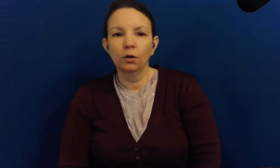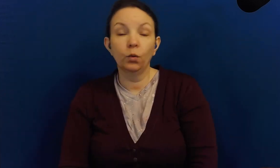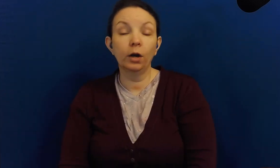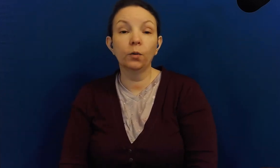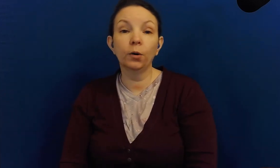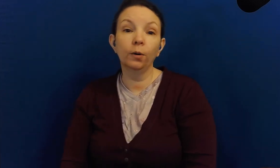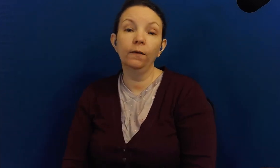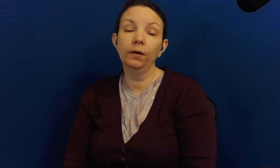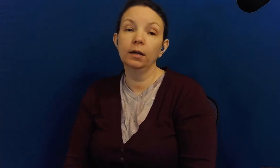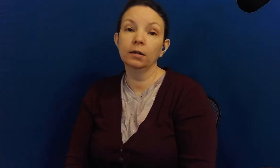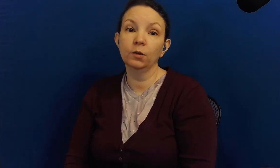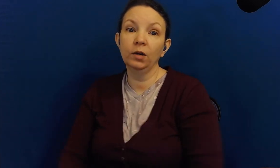Werewolf is we do